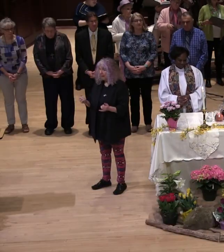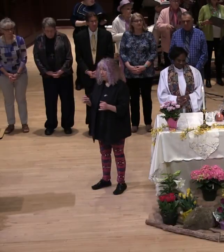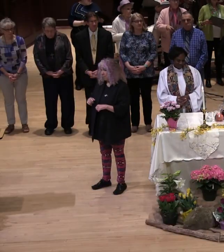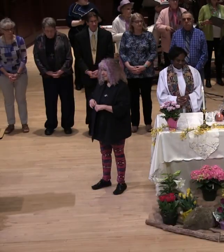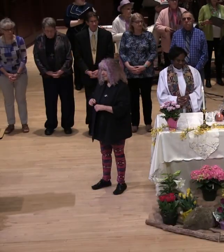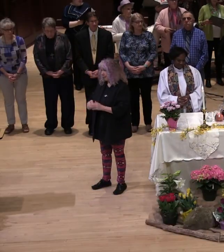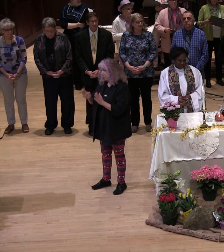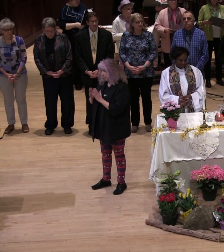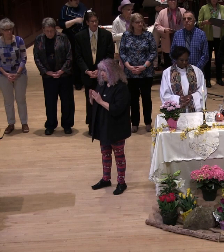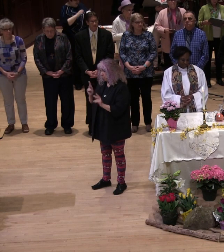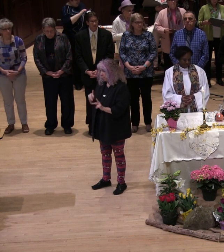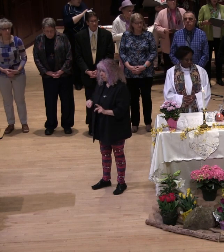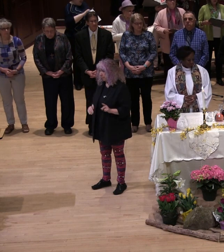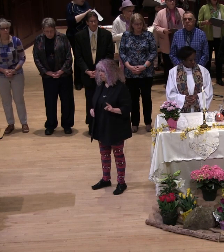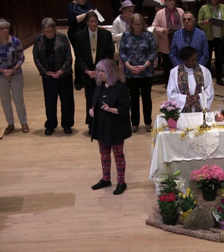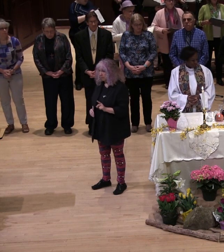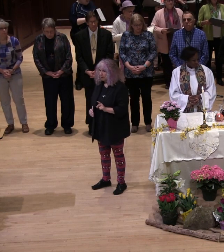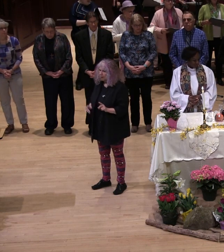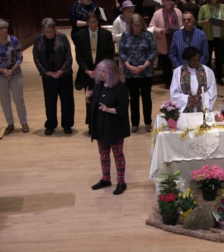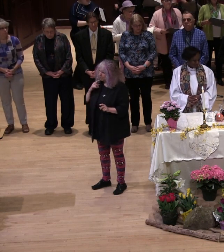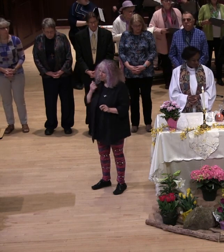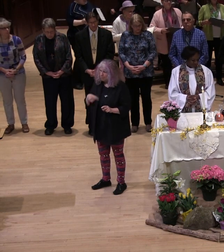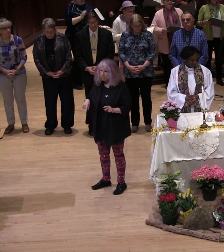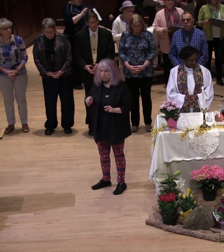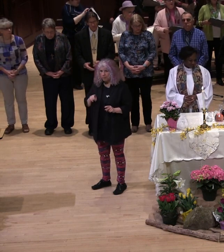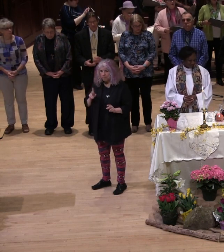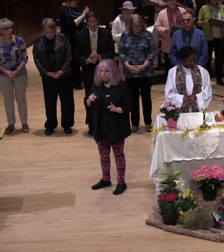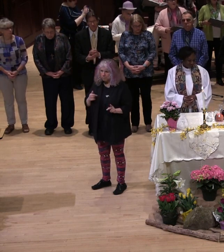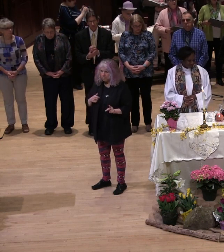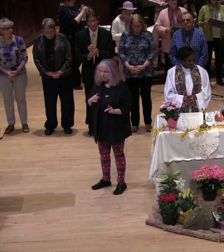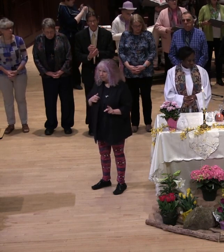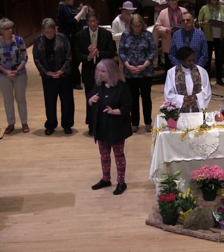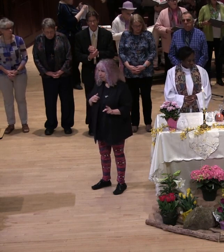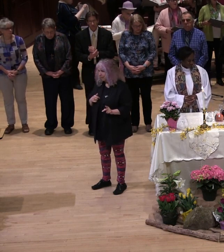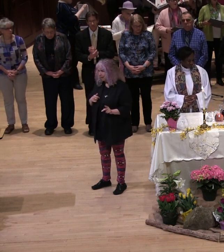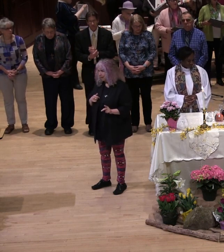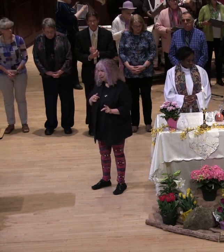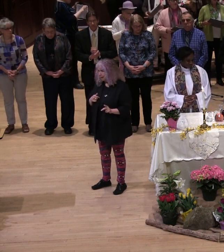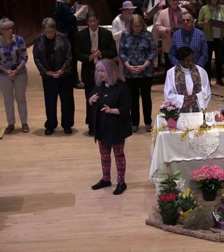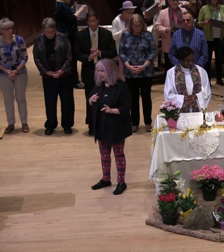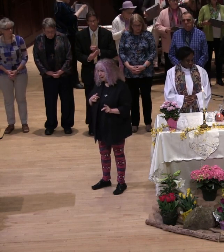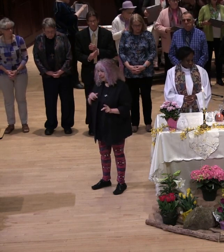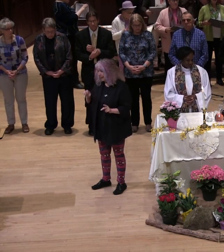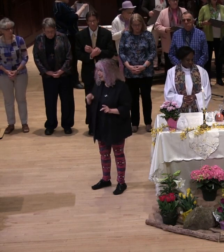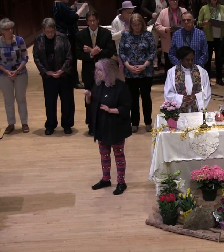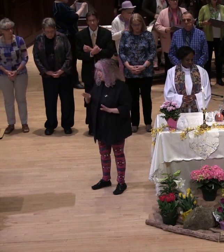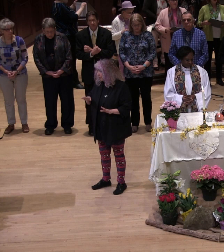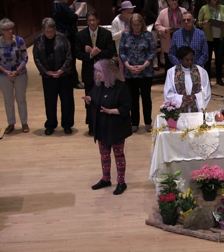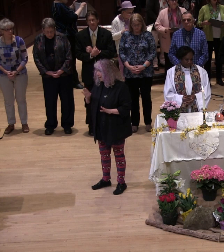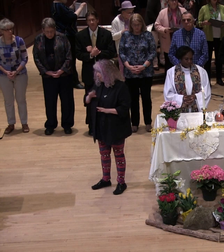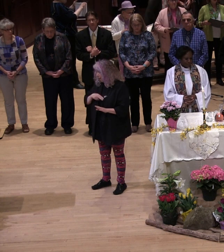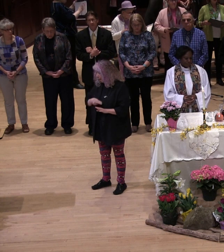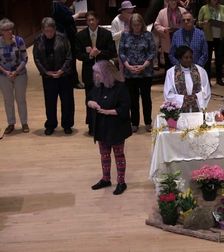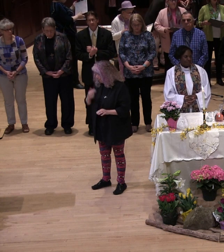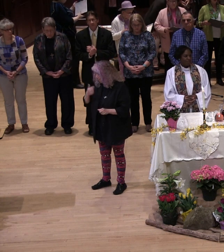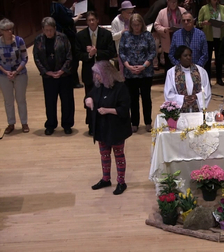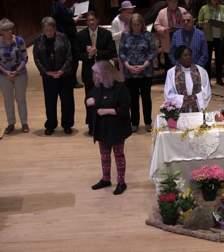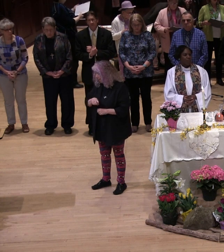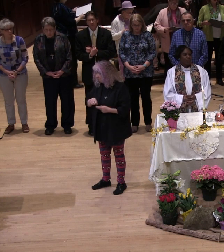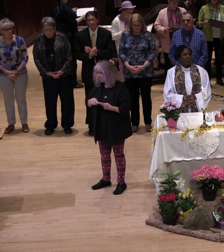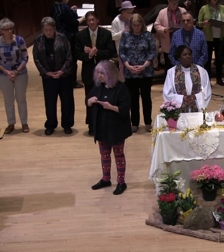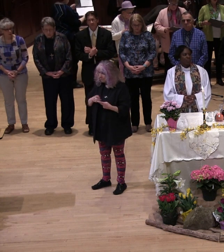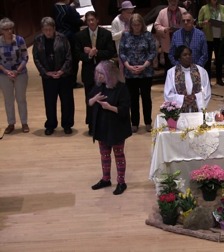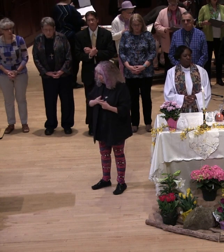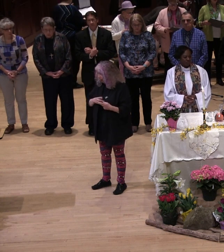Now it's time to pray for people. Let's remember people that are spending today, Easter Sunday, in the hospital, or